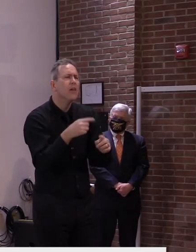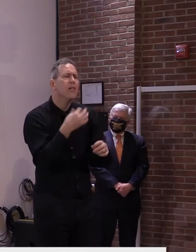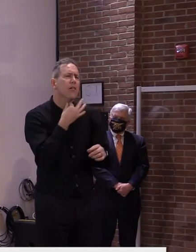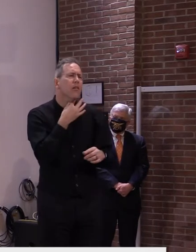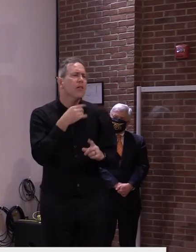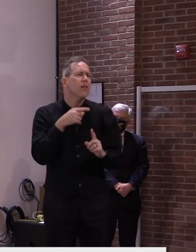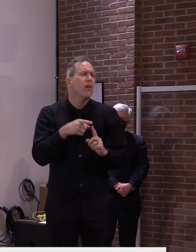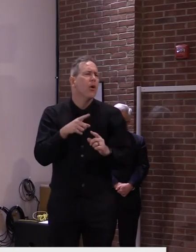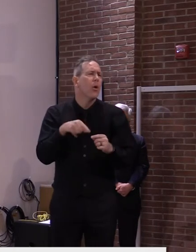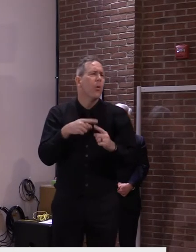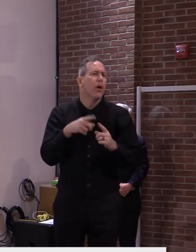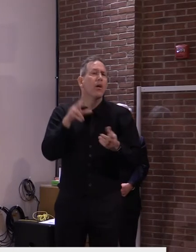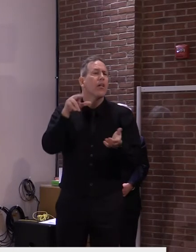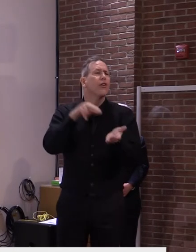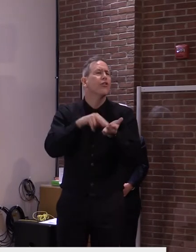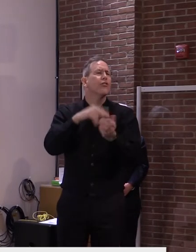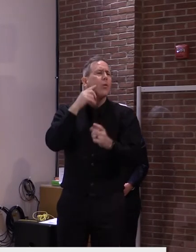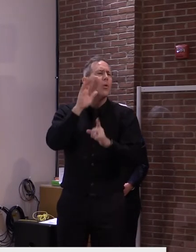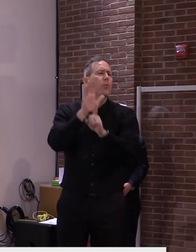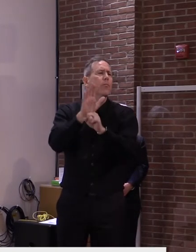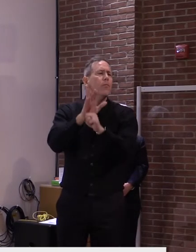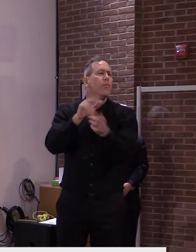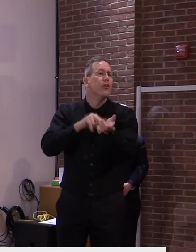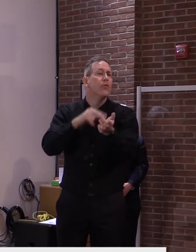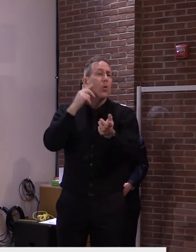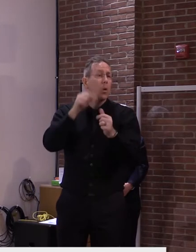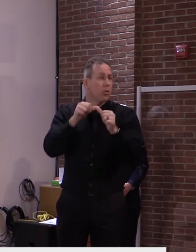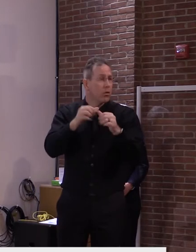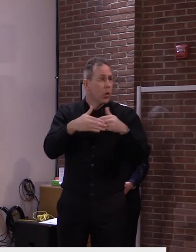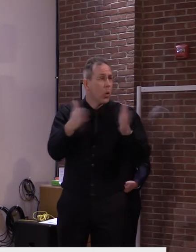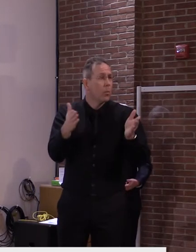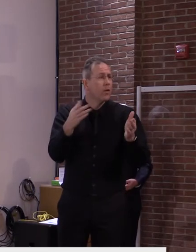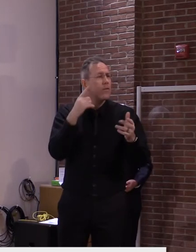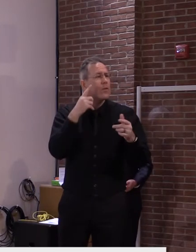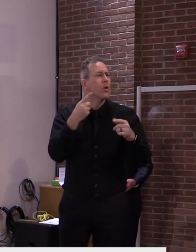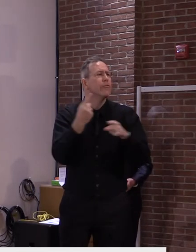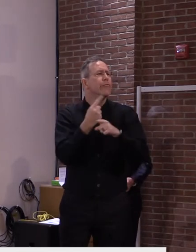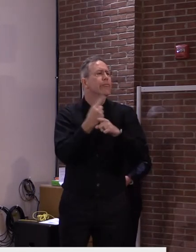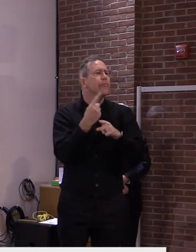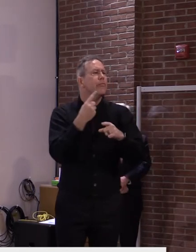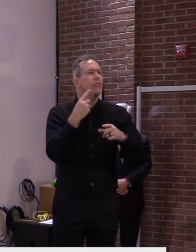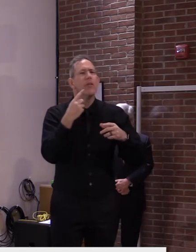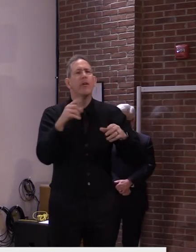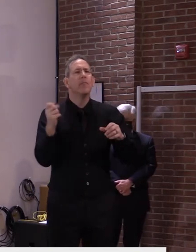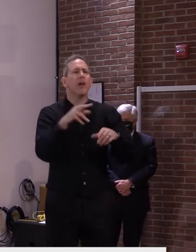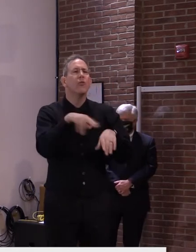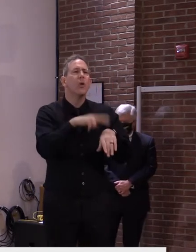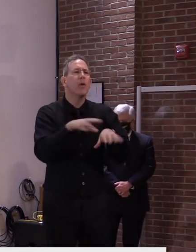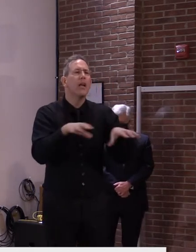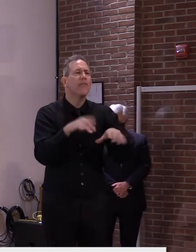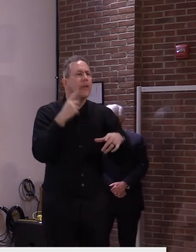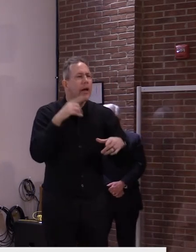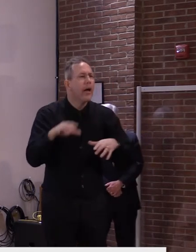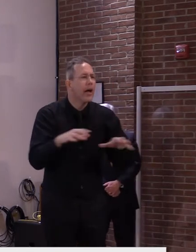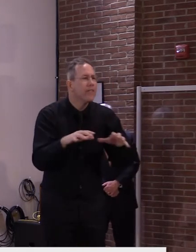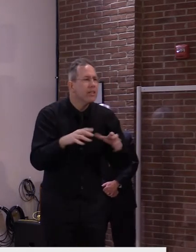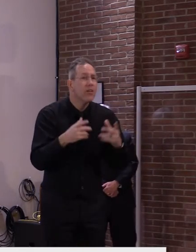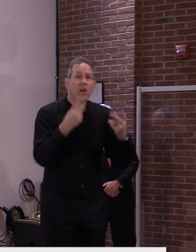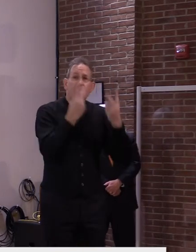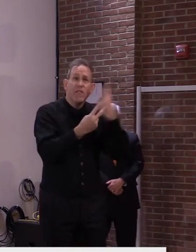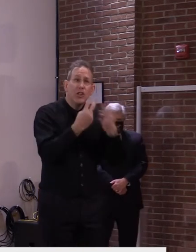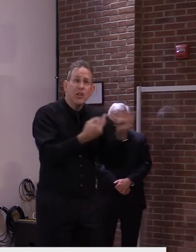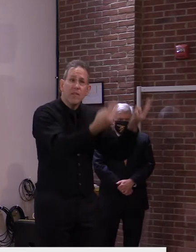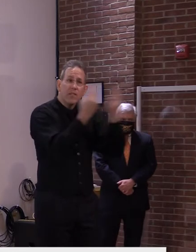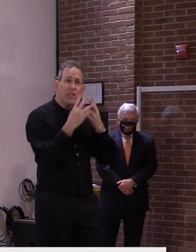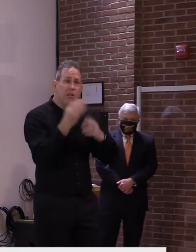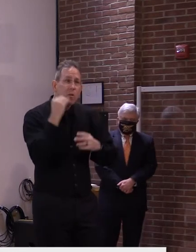they might have put on pause for residents during the pandemic that encouraged interaction between people within the facility? Because one would think, in theory,